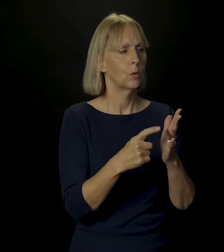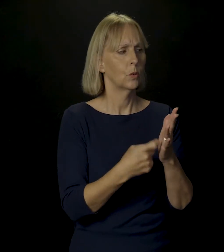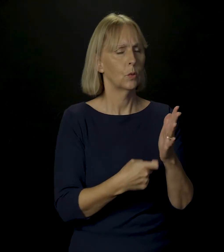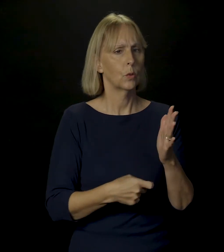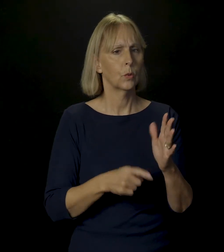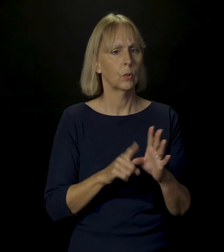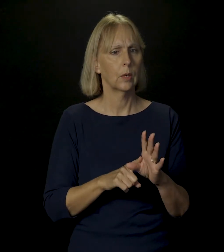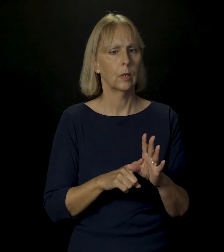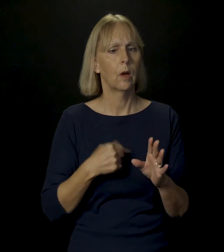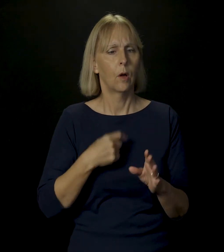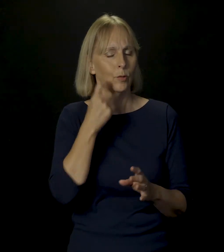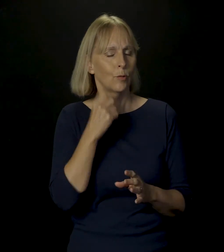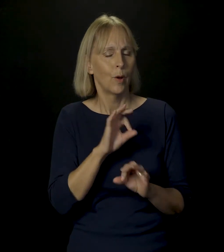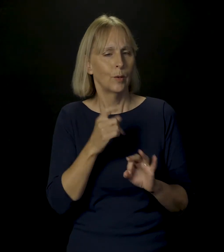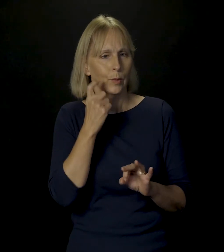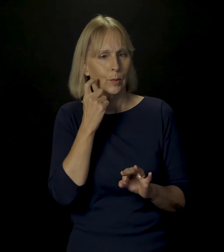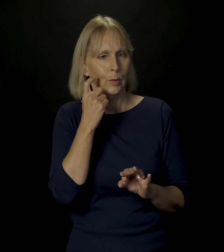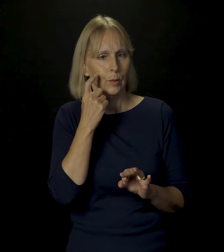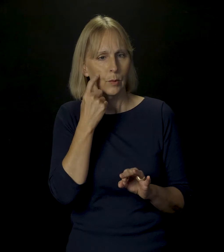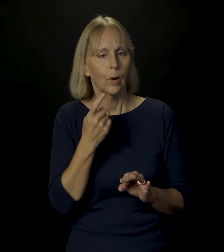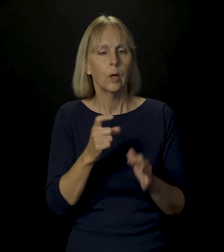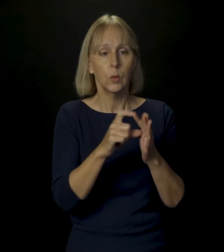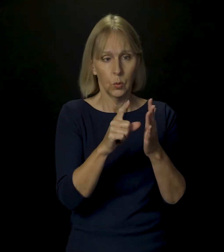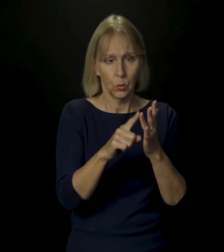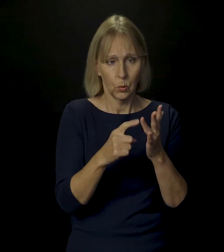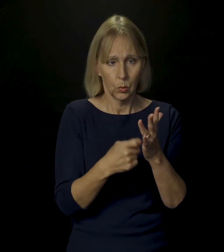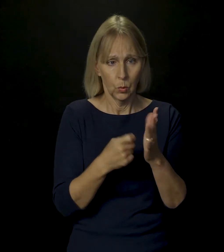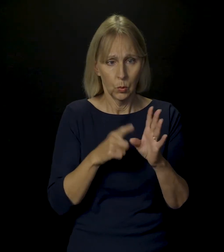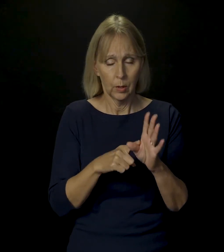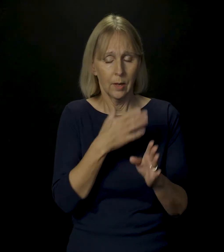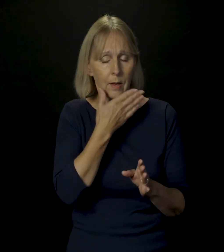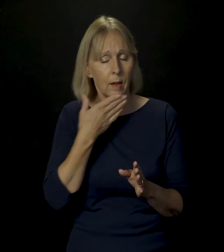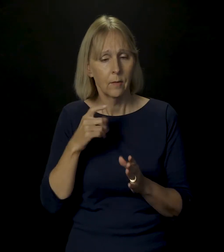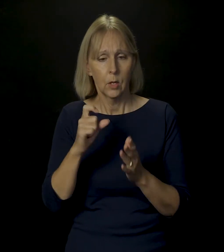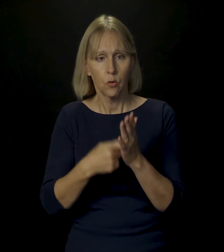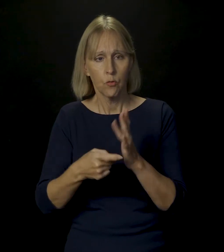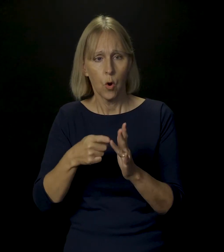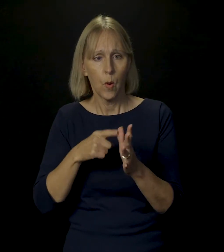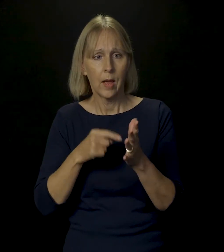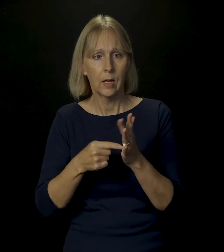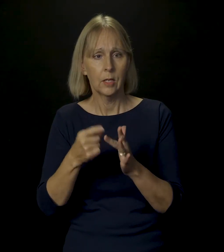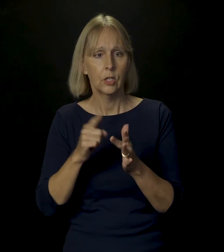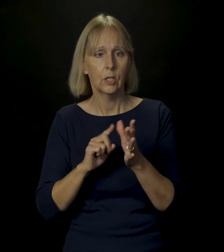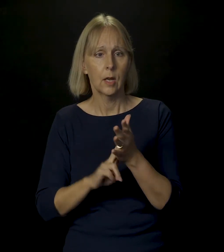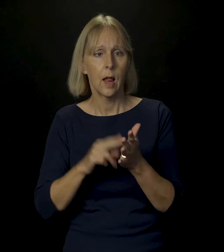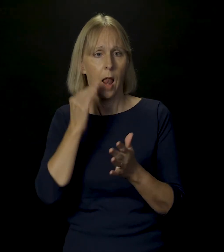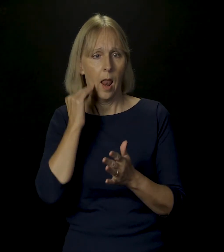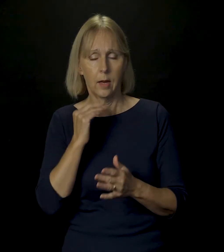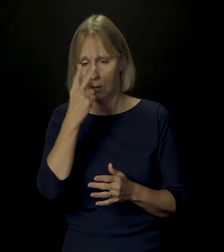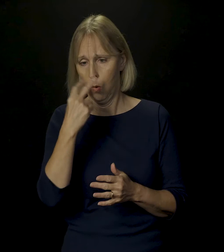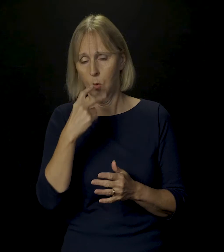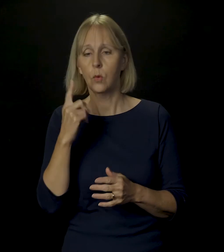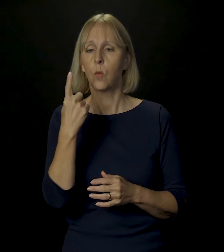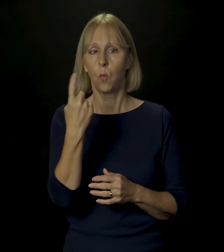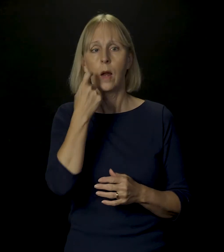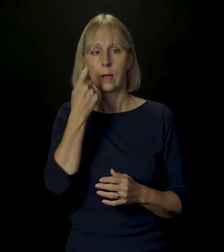I'm sharing this story With permission Dori is a lovely Croatian elderly lady Who has been coming To One Care For a little over